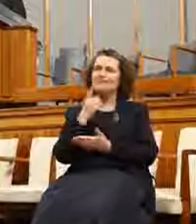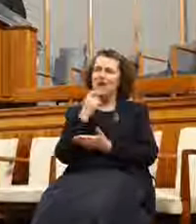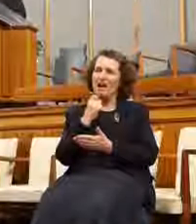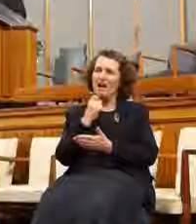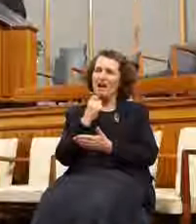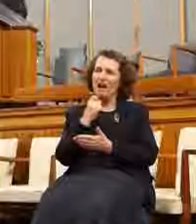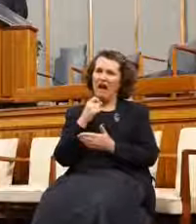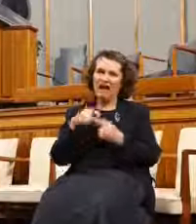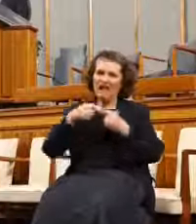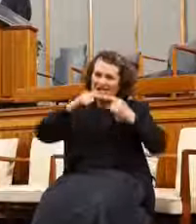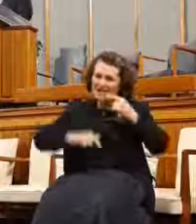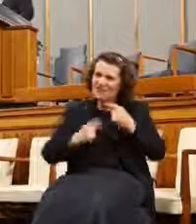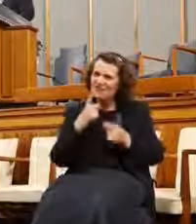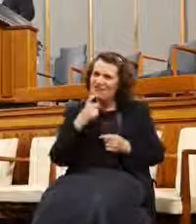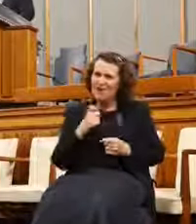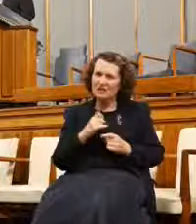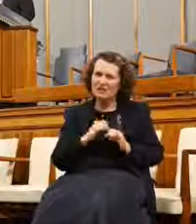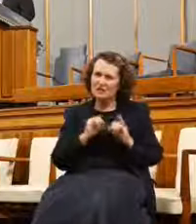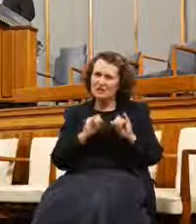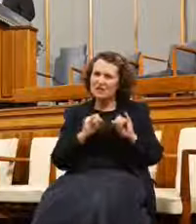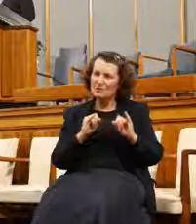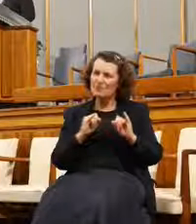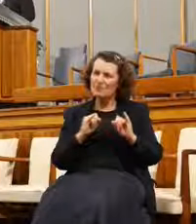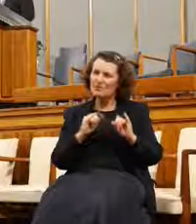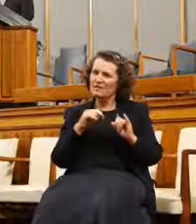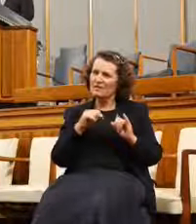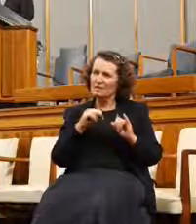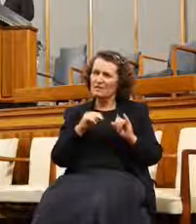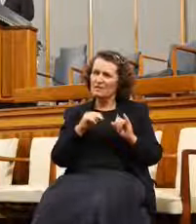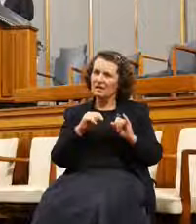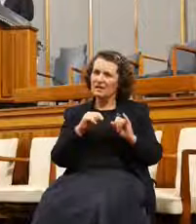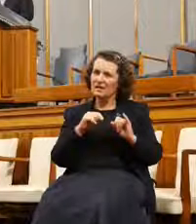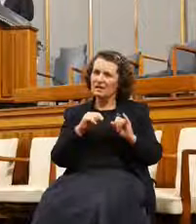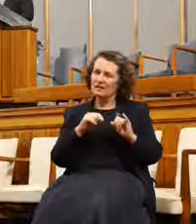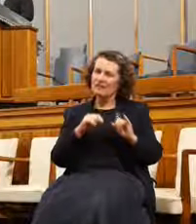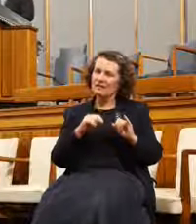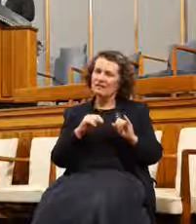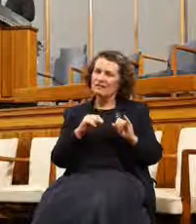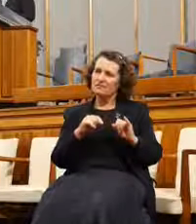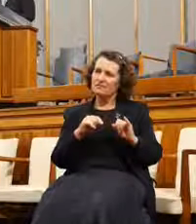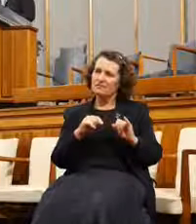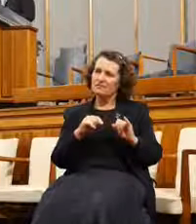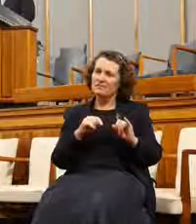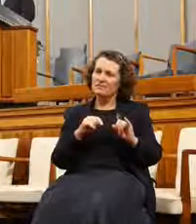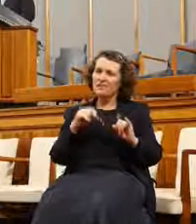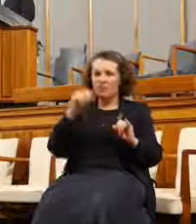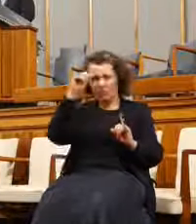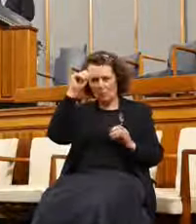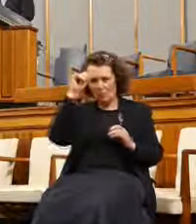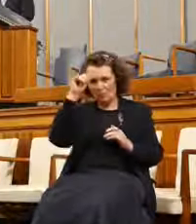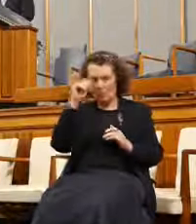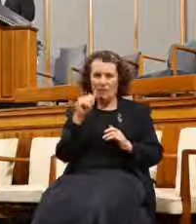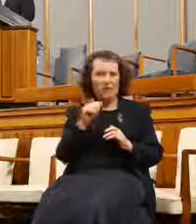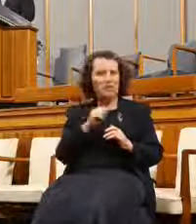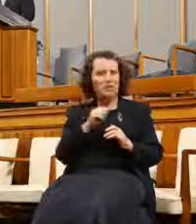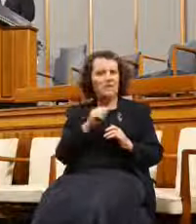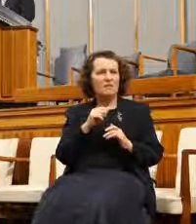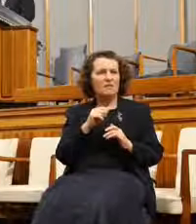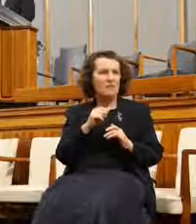scarlet, the crimson dyes, made, we're using insects and